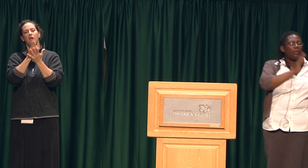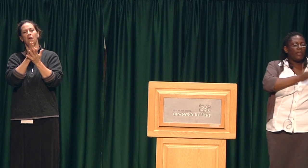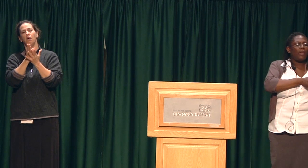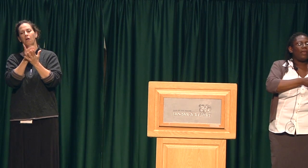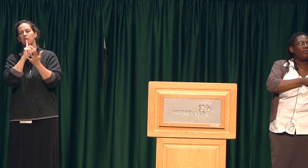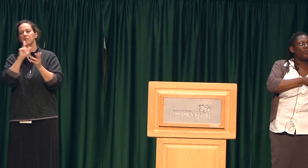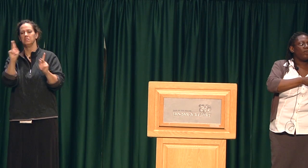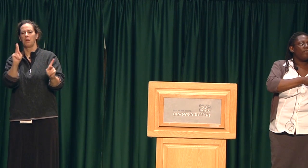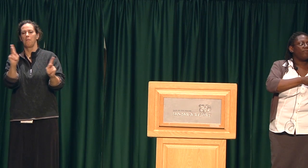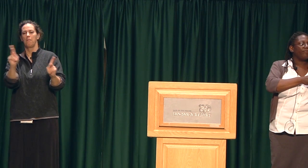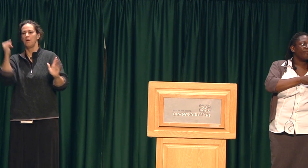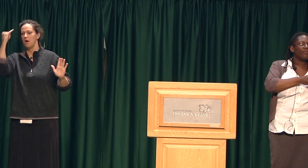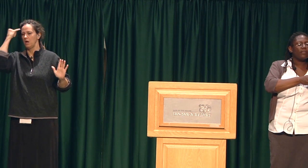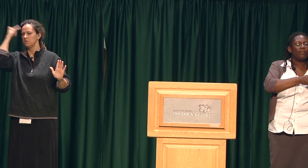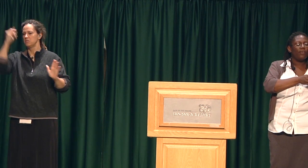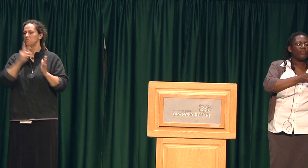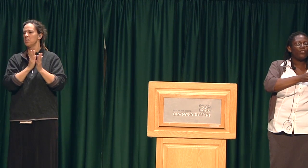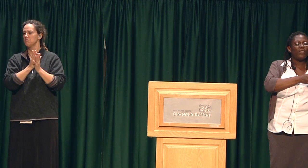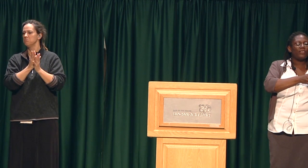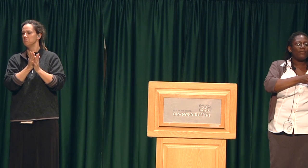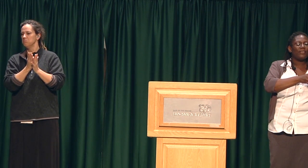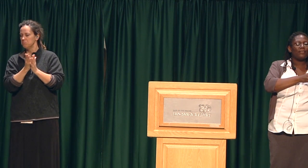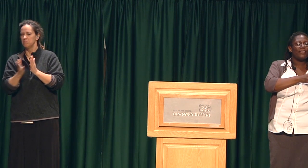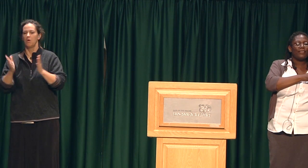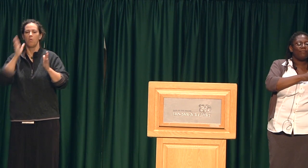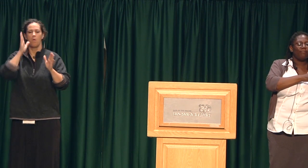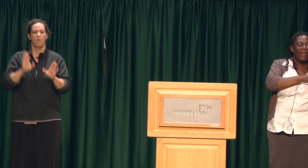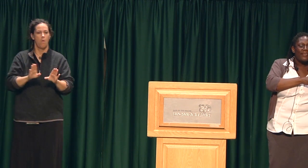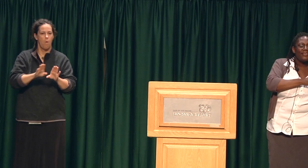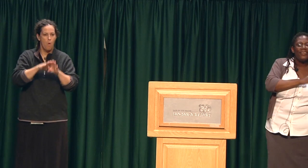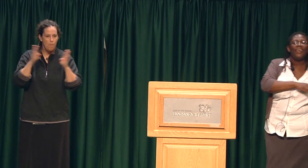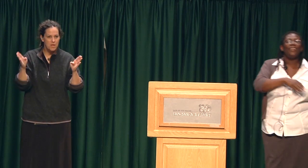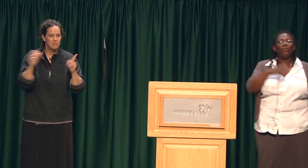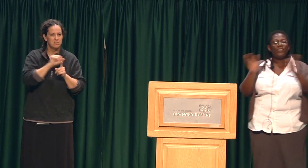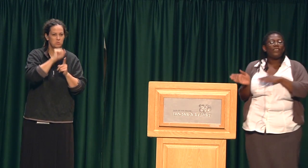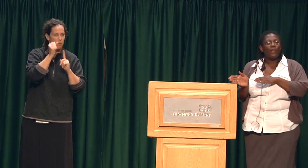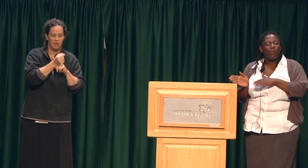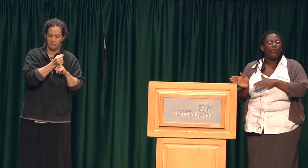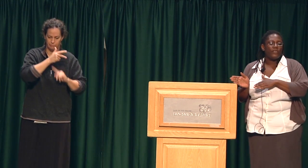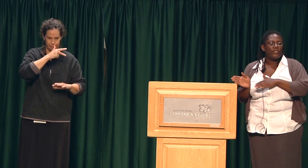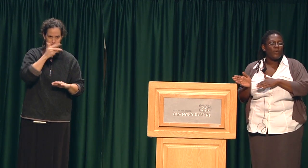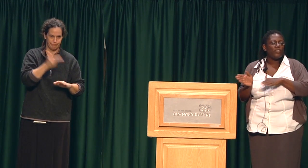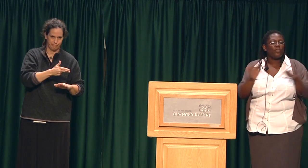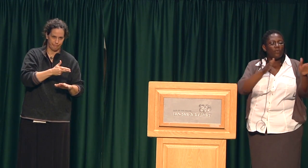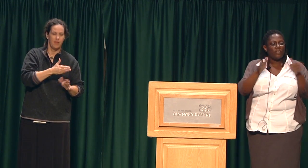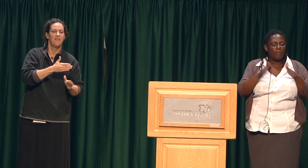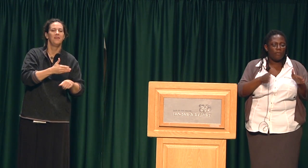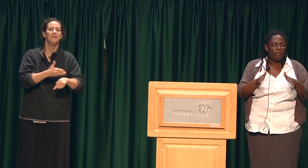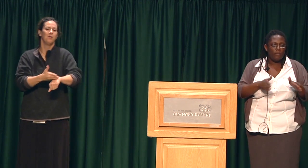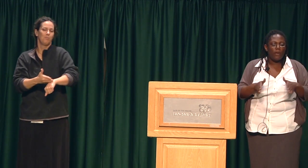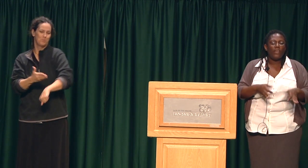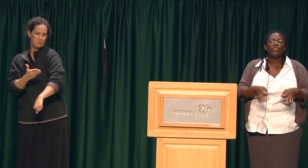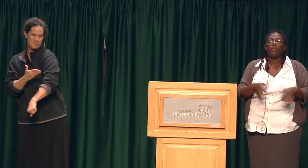You see the beginning, sort of, you know, the situation that is less than best, and then we see the improved situation, you know, with